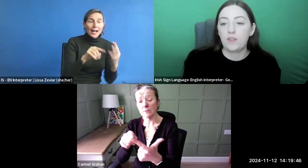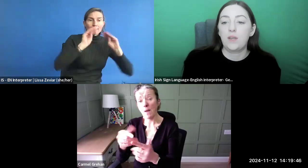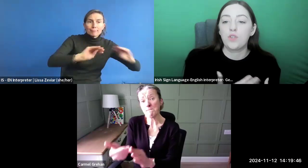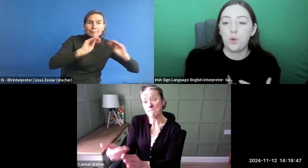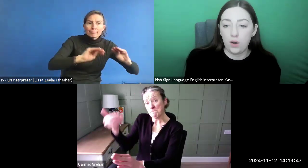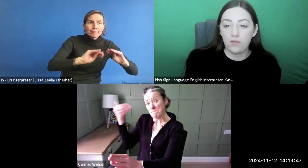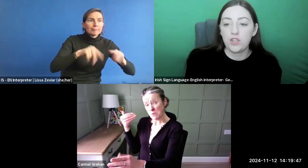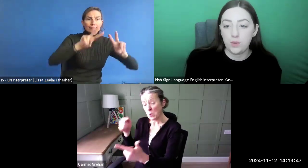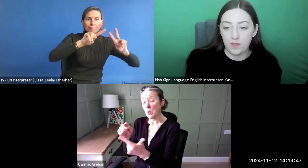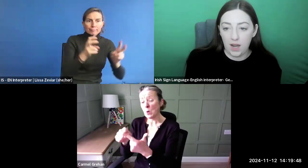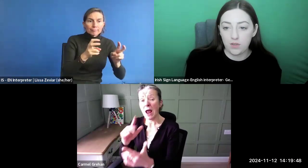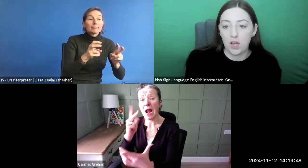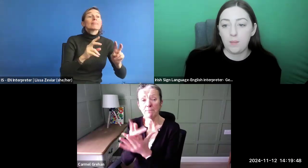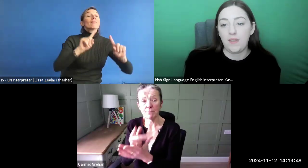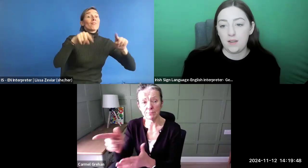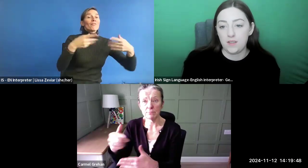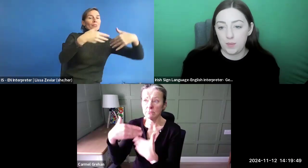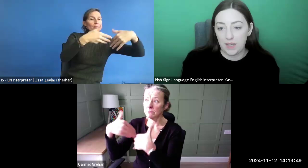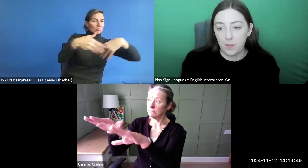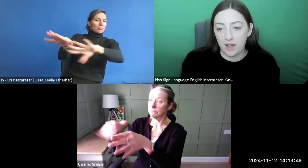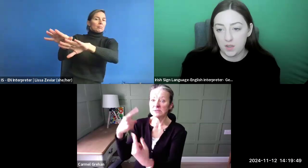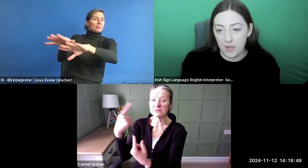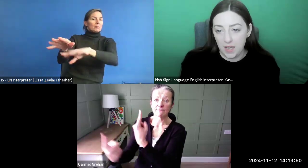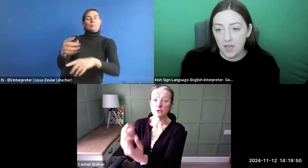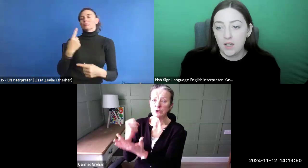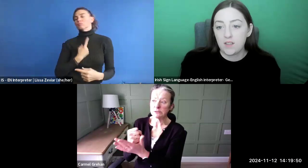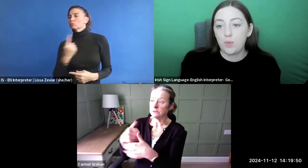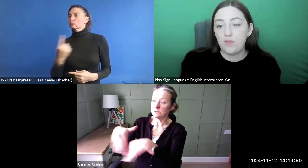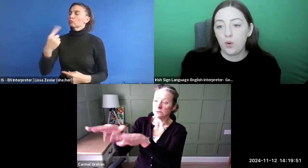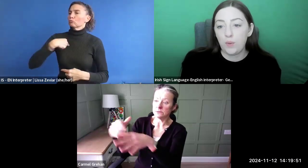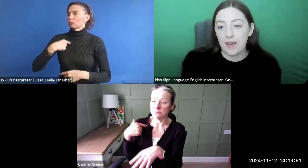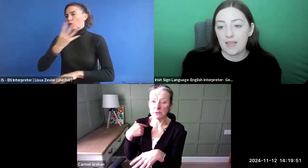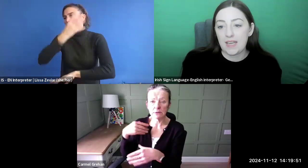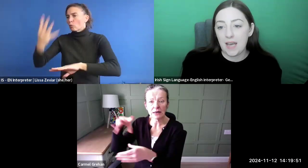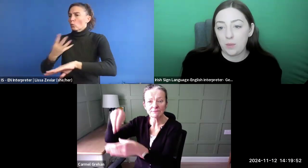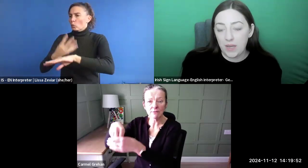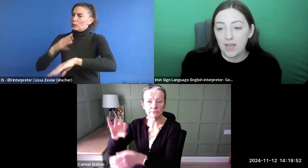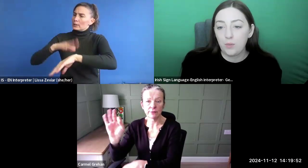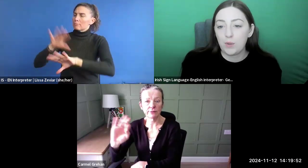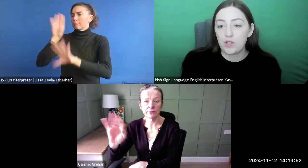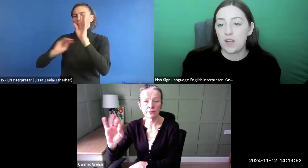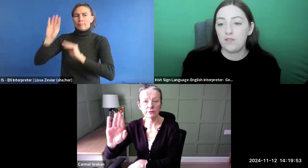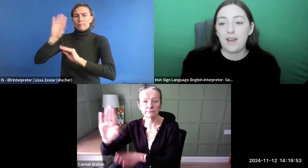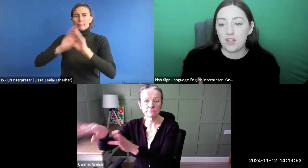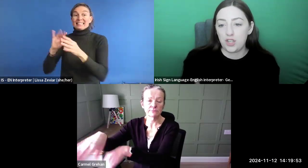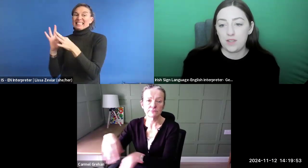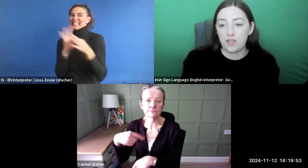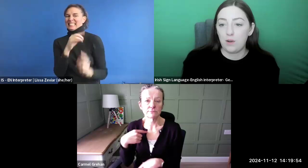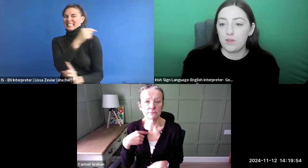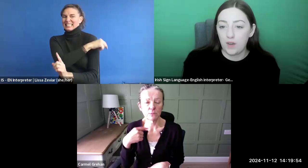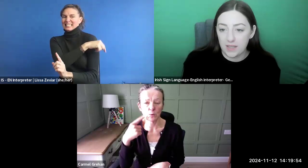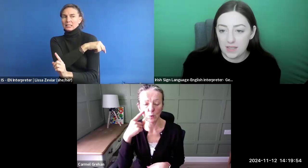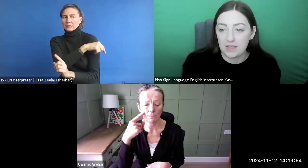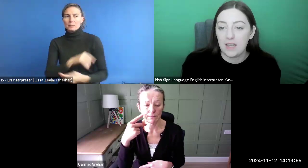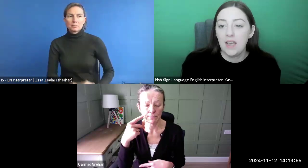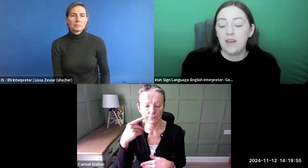their homework that they would go off and do in their lab time, and then submit it back to me. So before we had the ELP, we just kind of left the students to